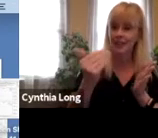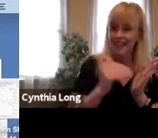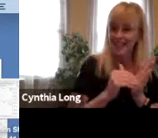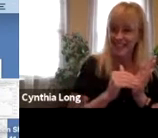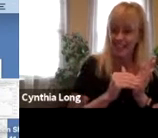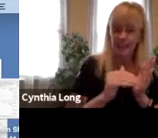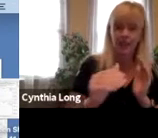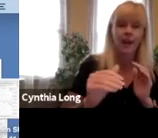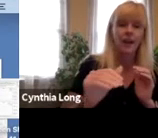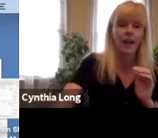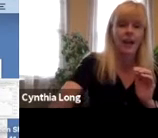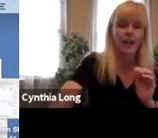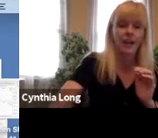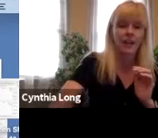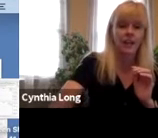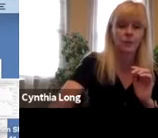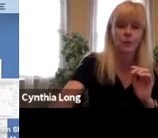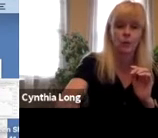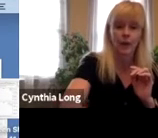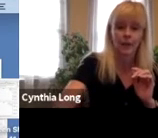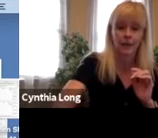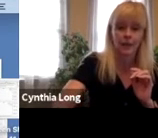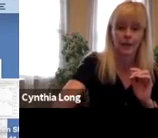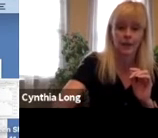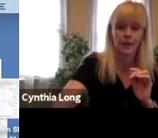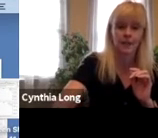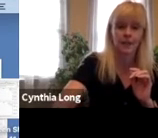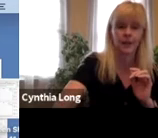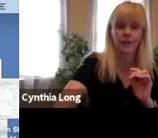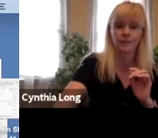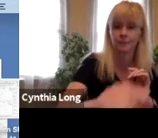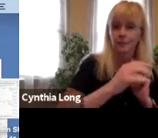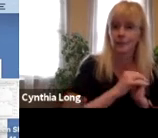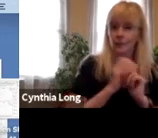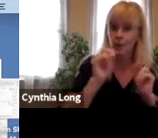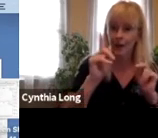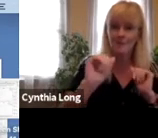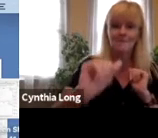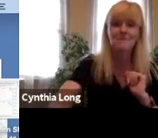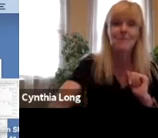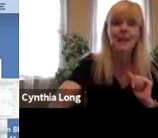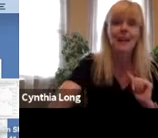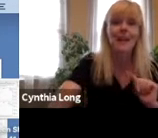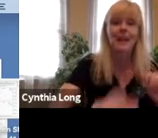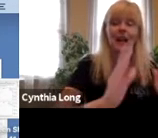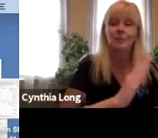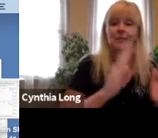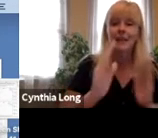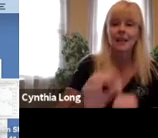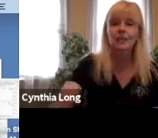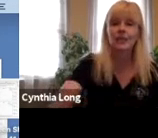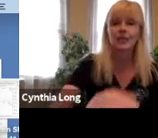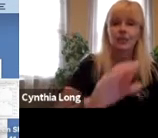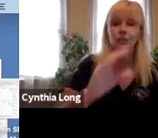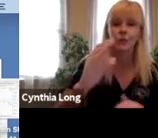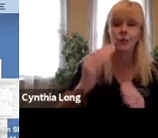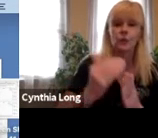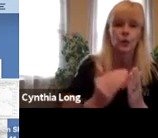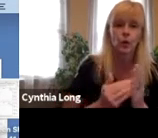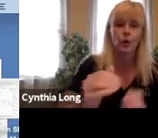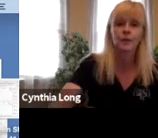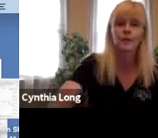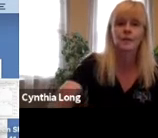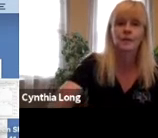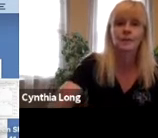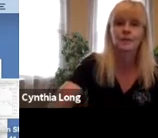this training again, and it would be right here in this area. Okay, now let me take you over here